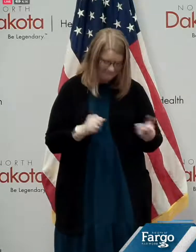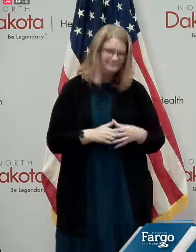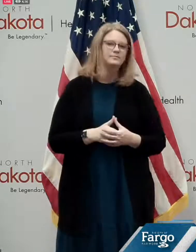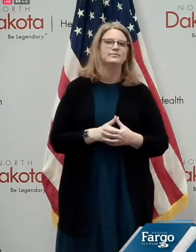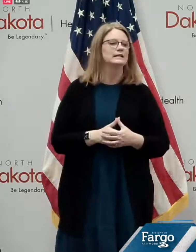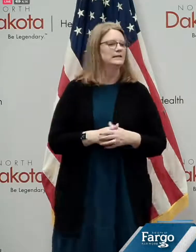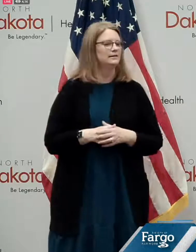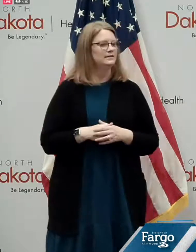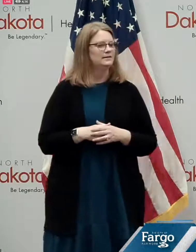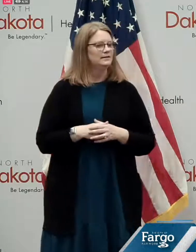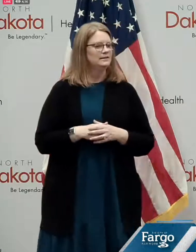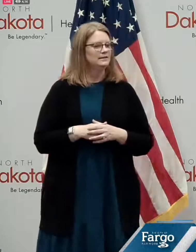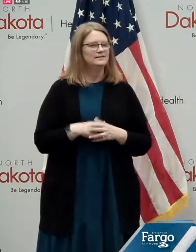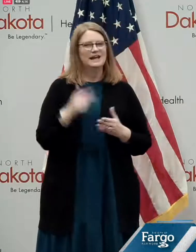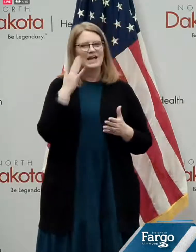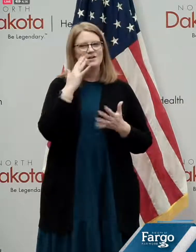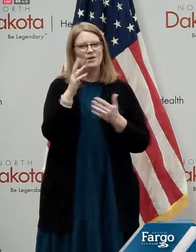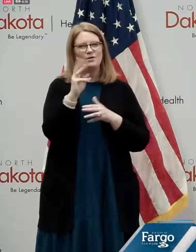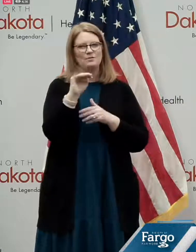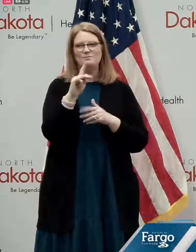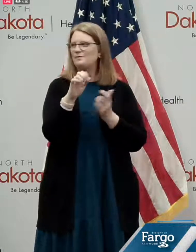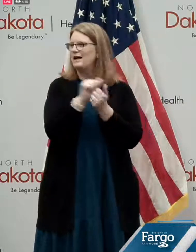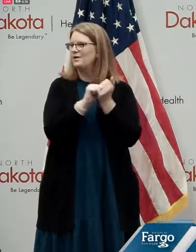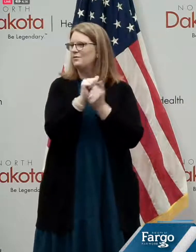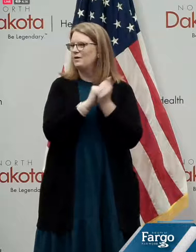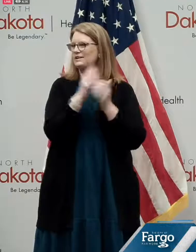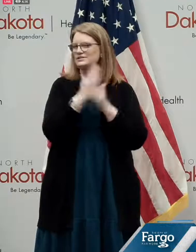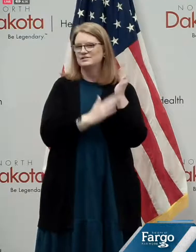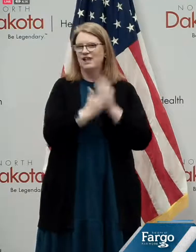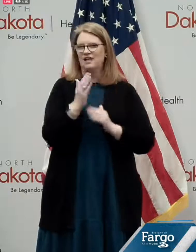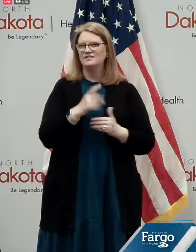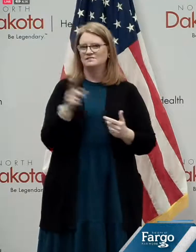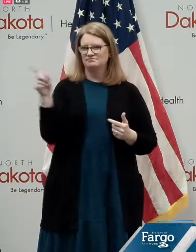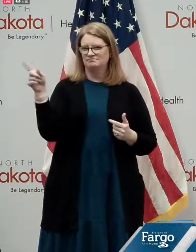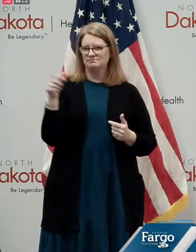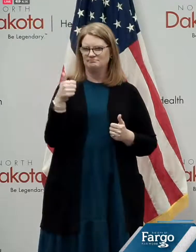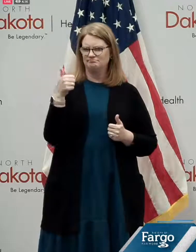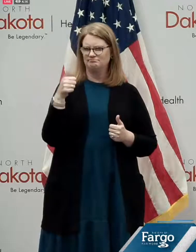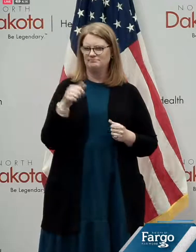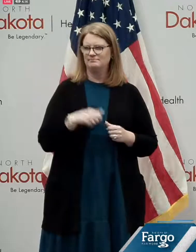I know Mike washed his hands before he handed that to me. That was good. Okay,